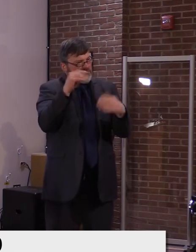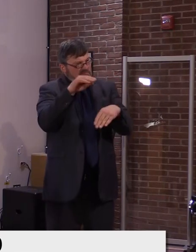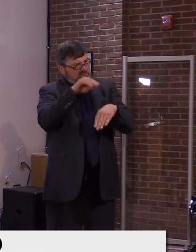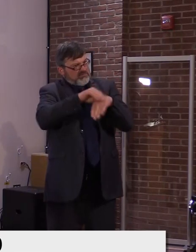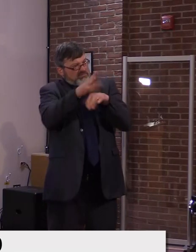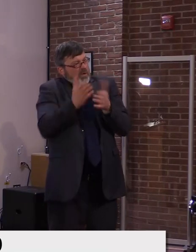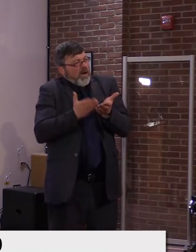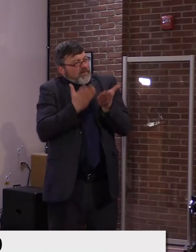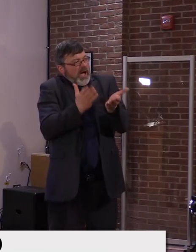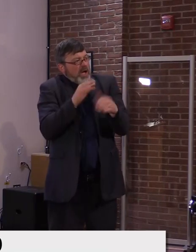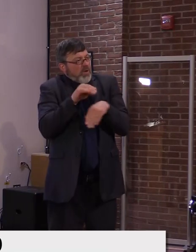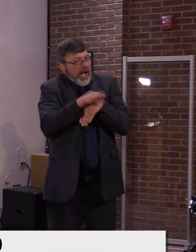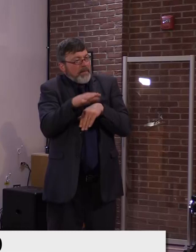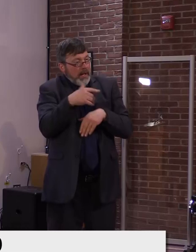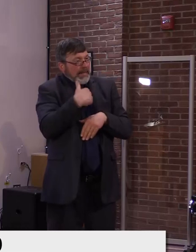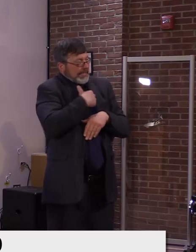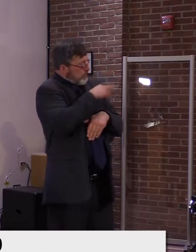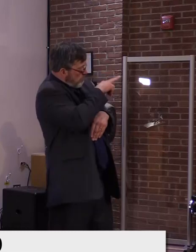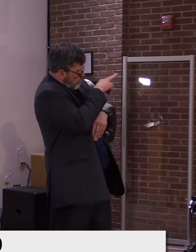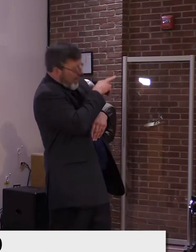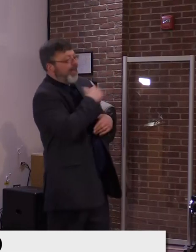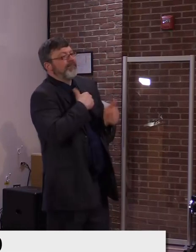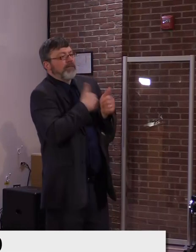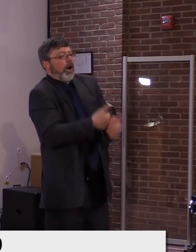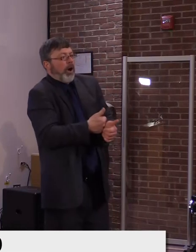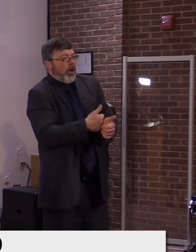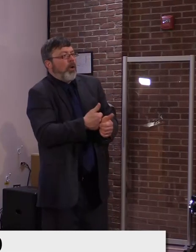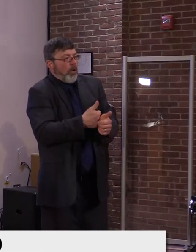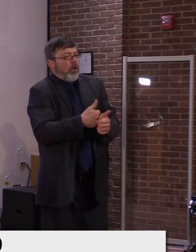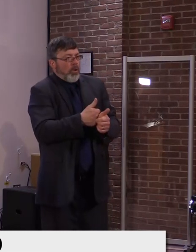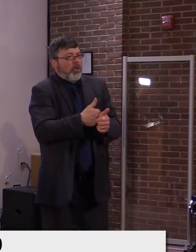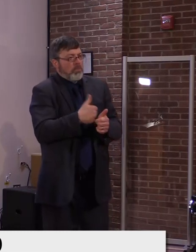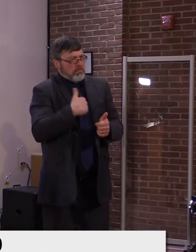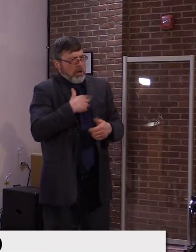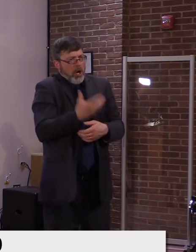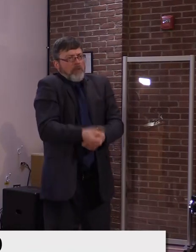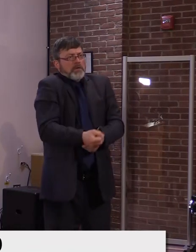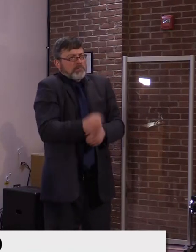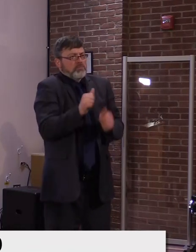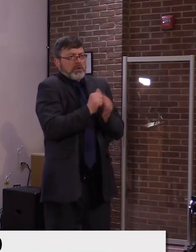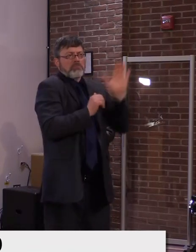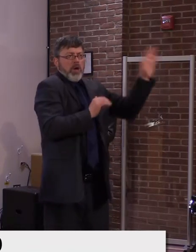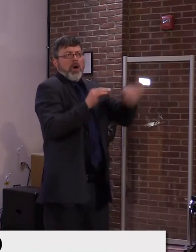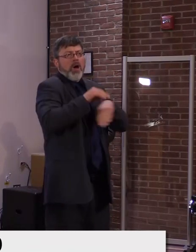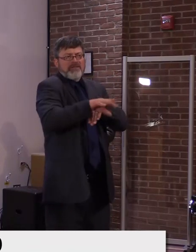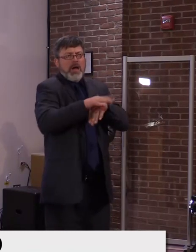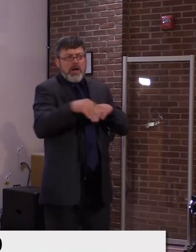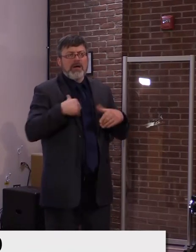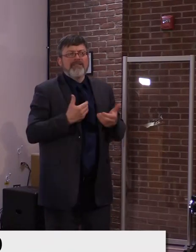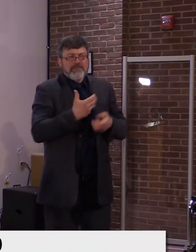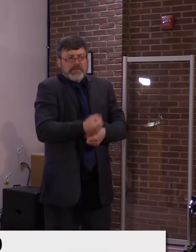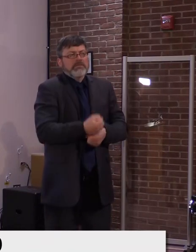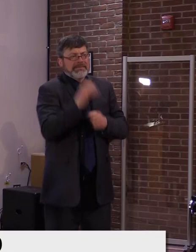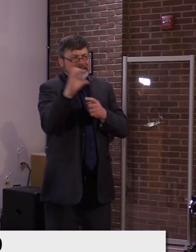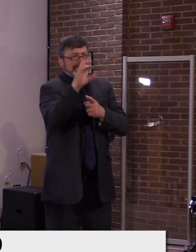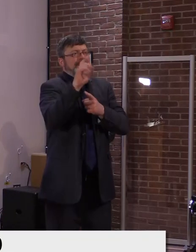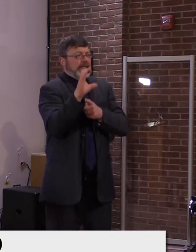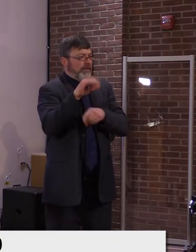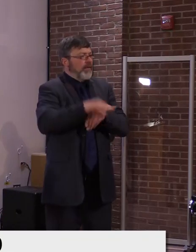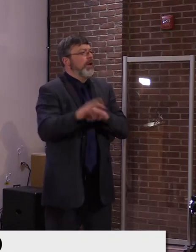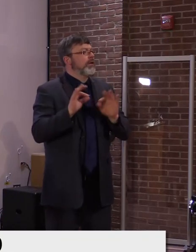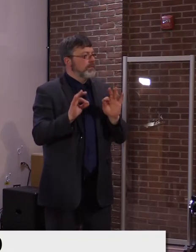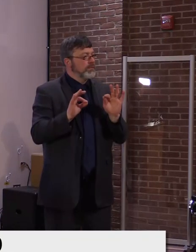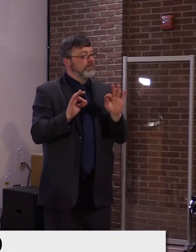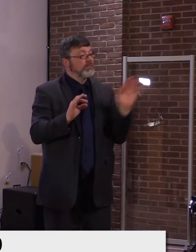have confidence in this. And I think there's two schools of thought. You know, the way they're handling it, I think the FDA, Dr. Fauci, Dr.